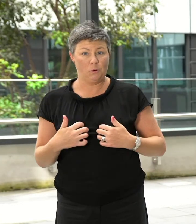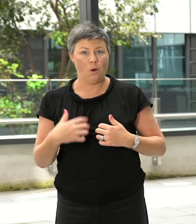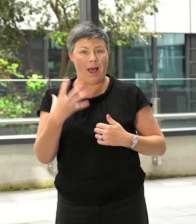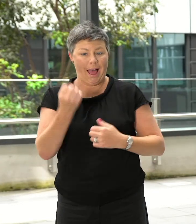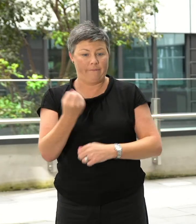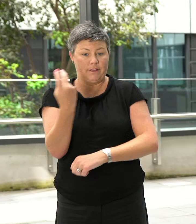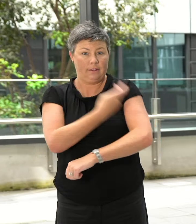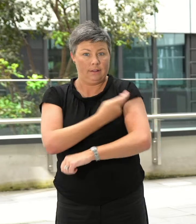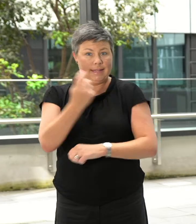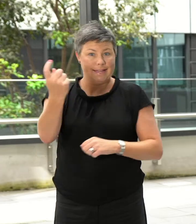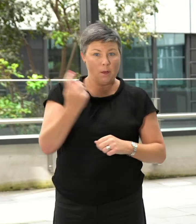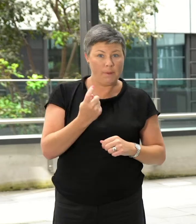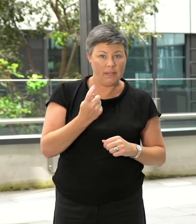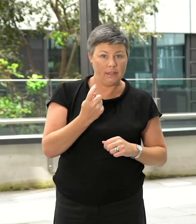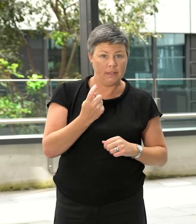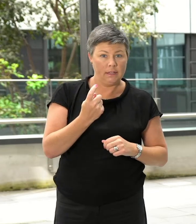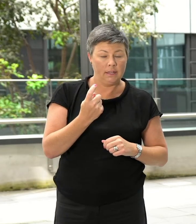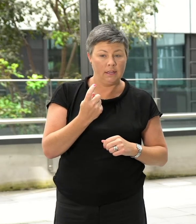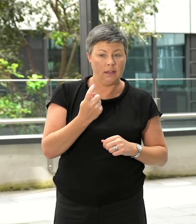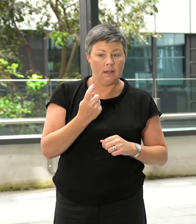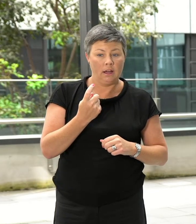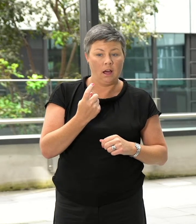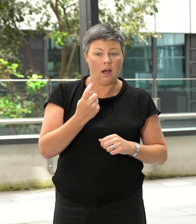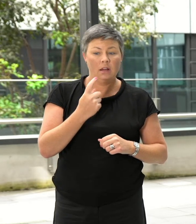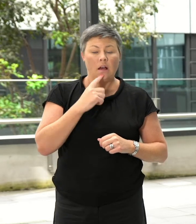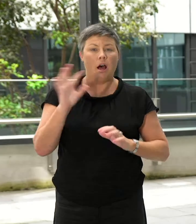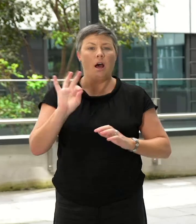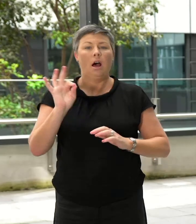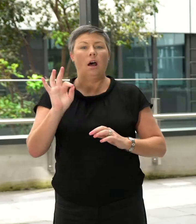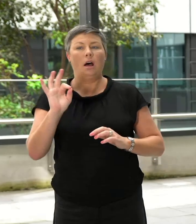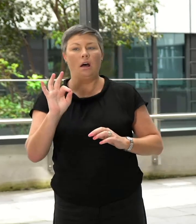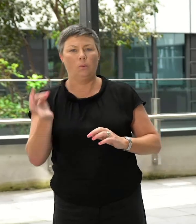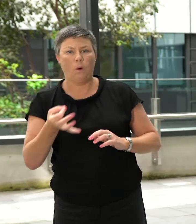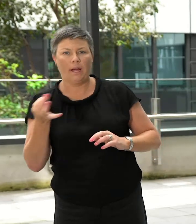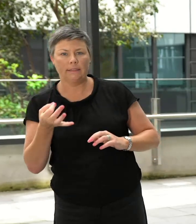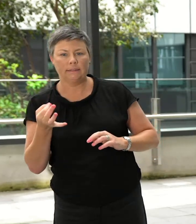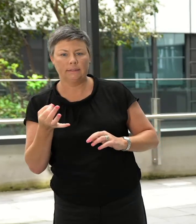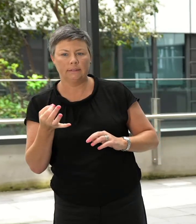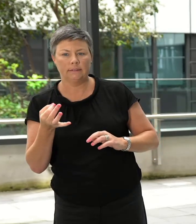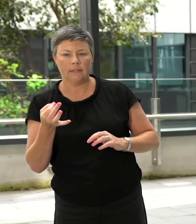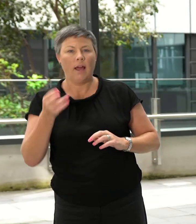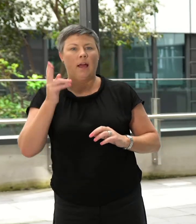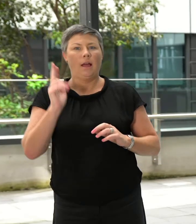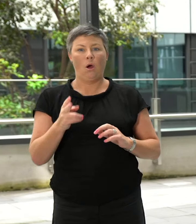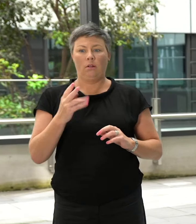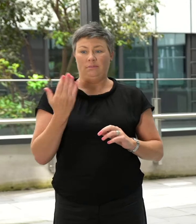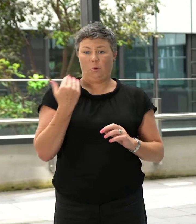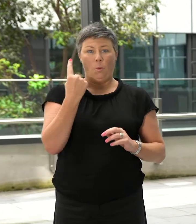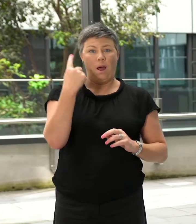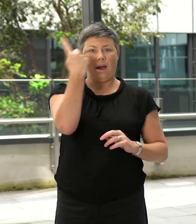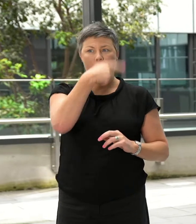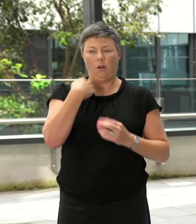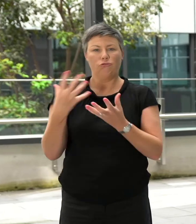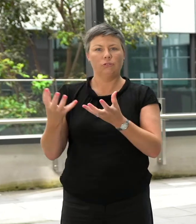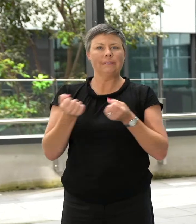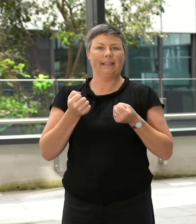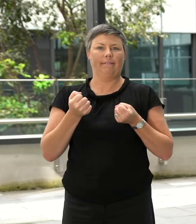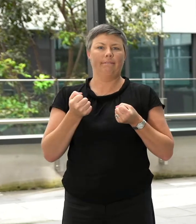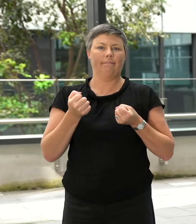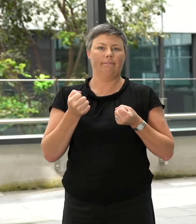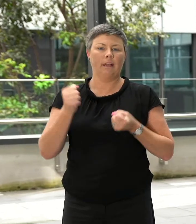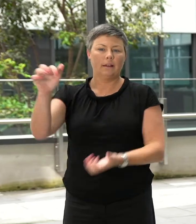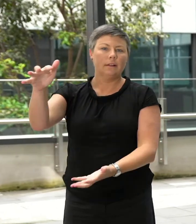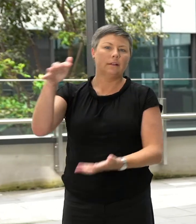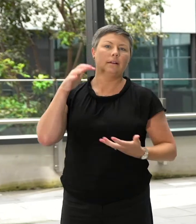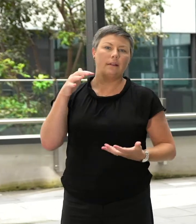coming, then we were told they weren't coming, and in fact, in the last hour, we've had a delivery. So we have to quickly